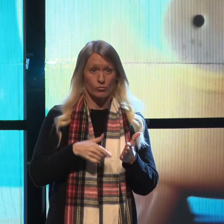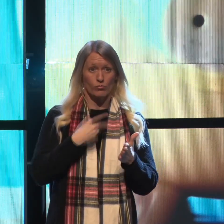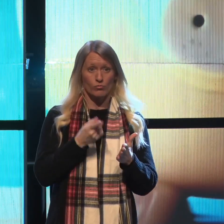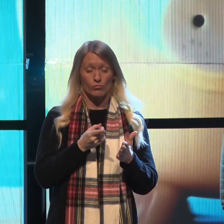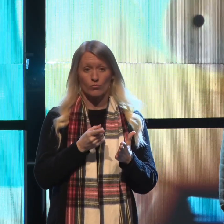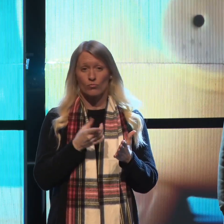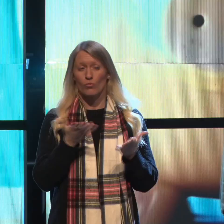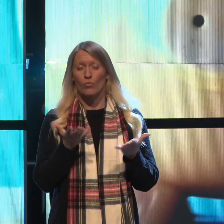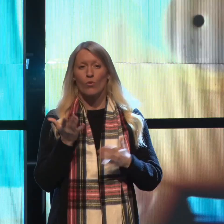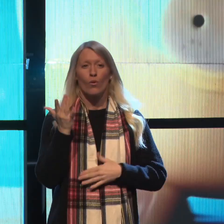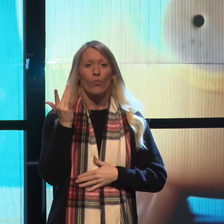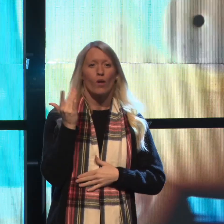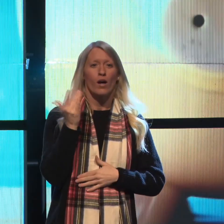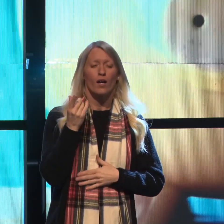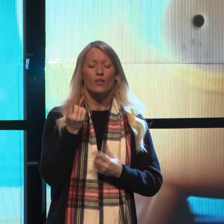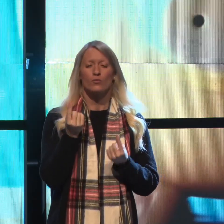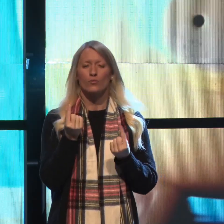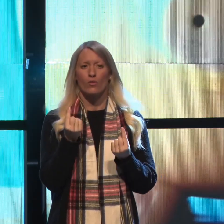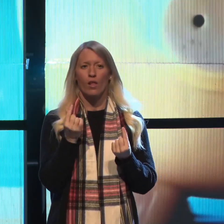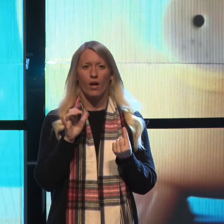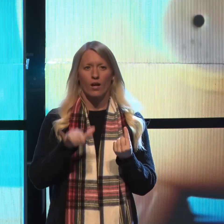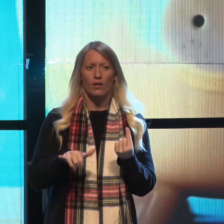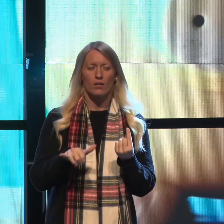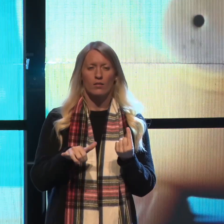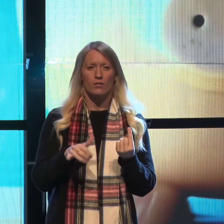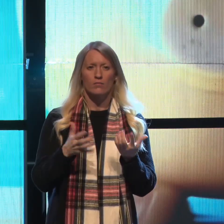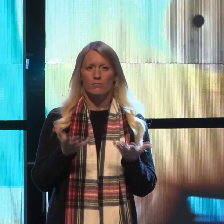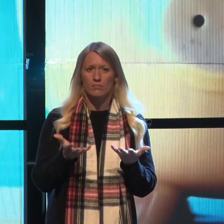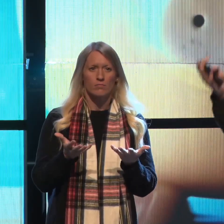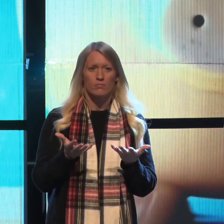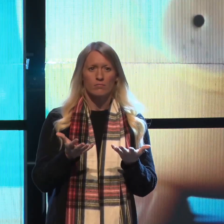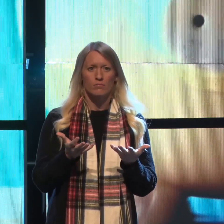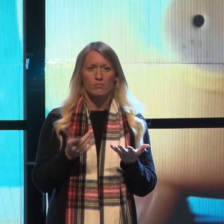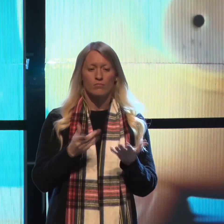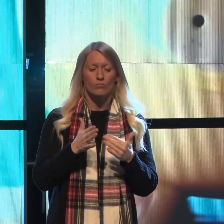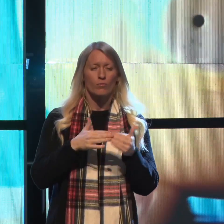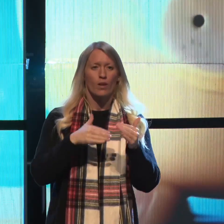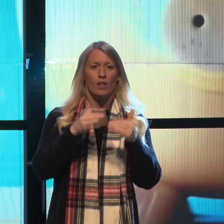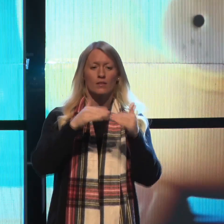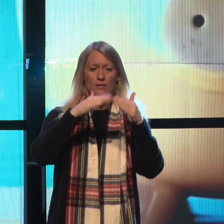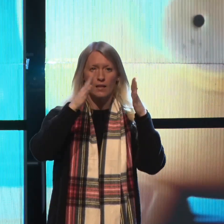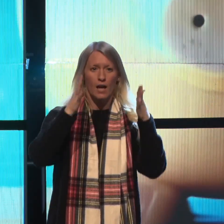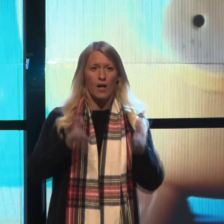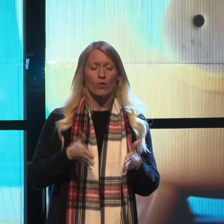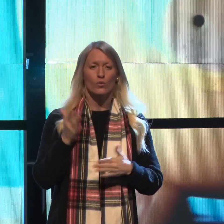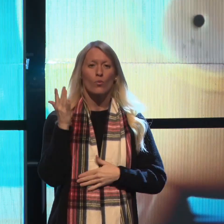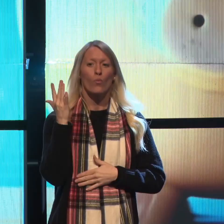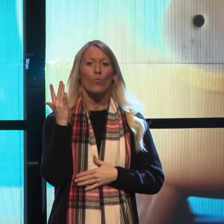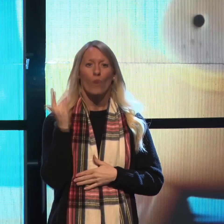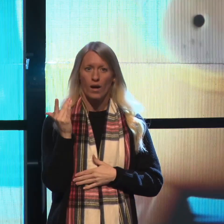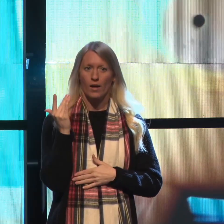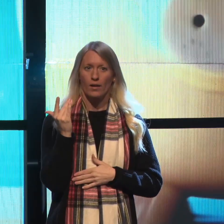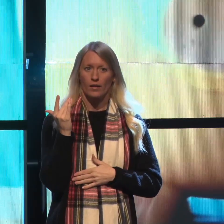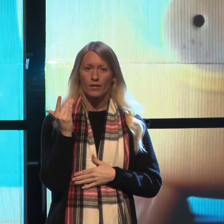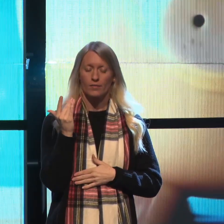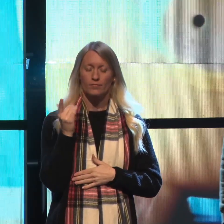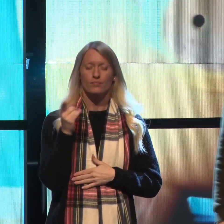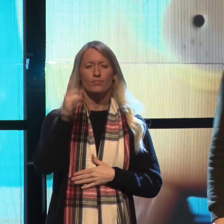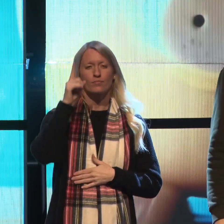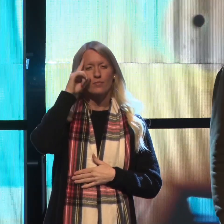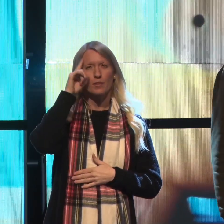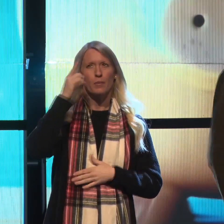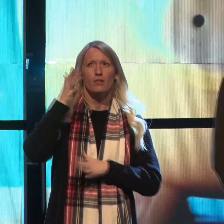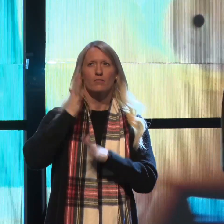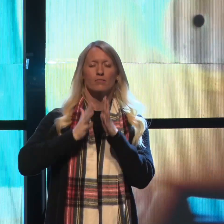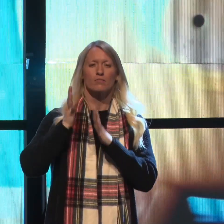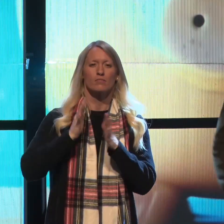down today. Well, why are we going to do that? Or we're going to build a house. Why are we going to build a house? So think about it in Jesus' day. He says this,